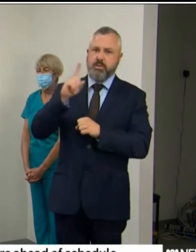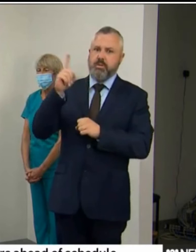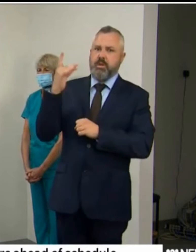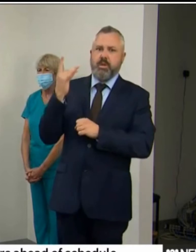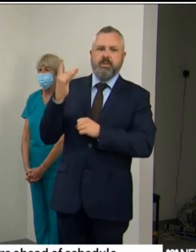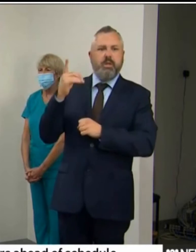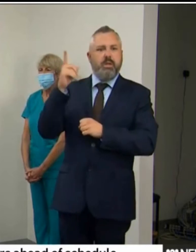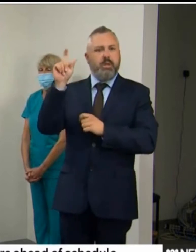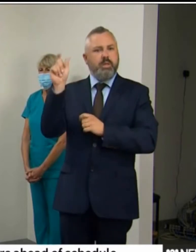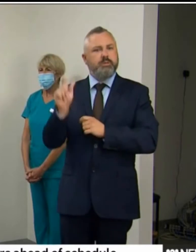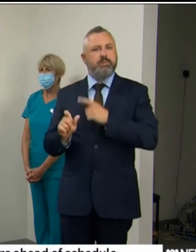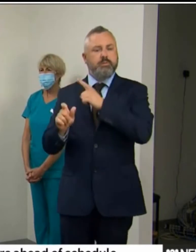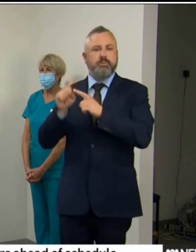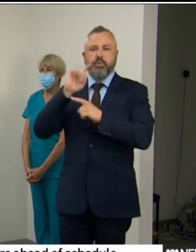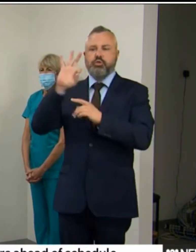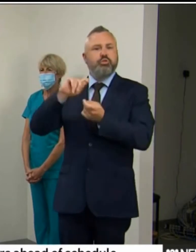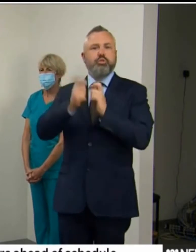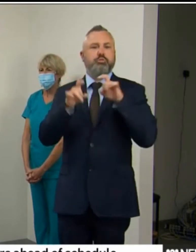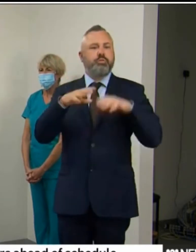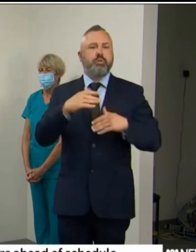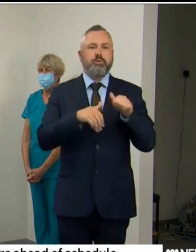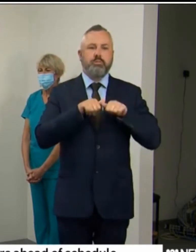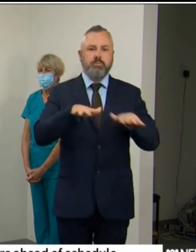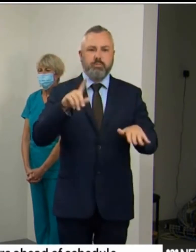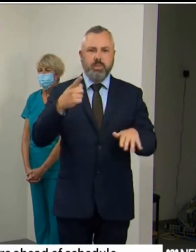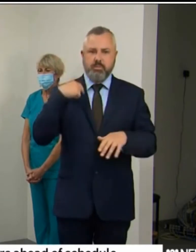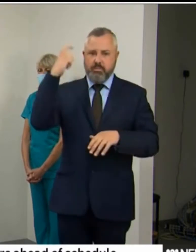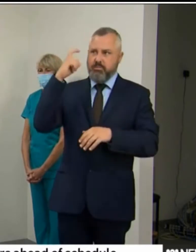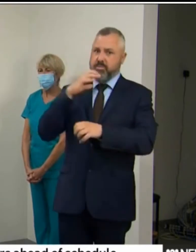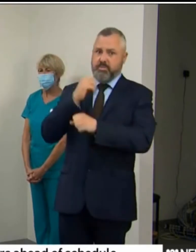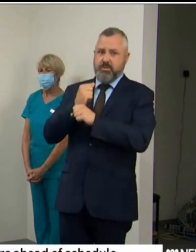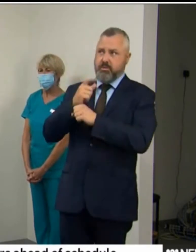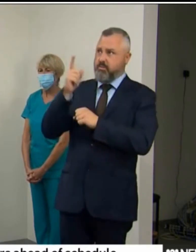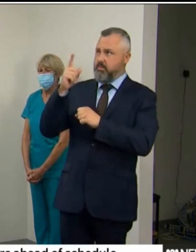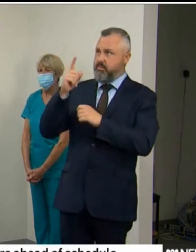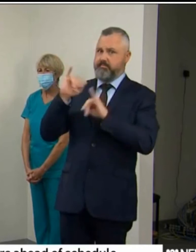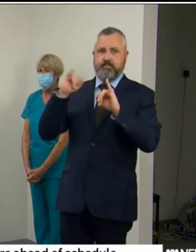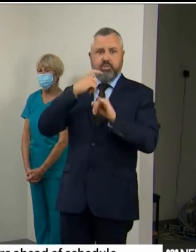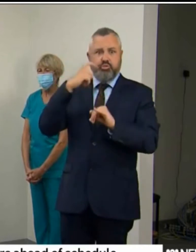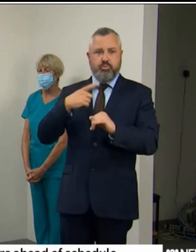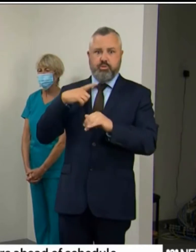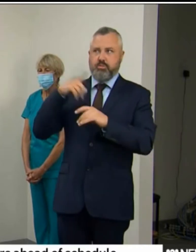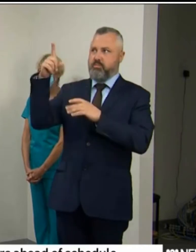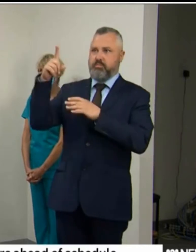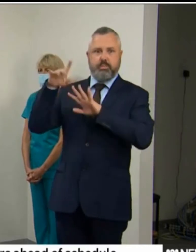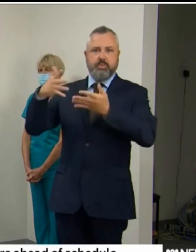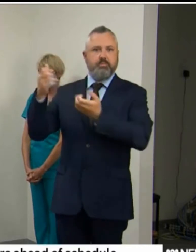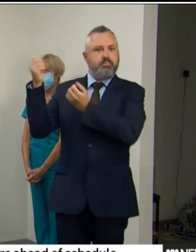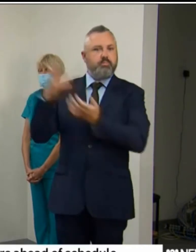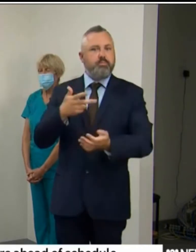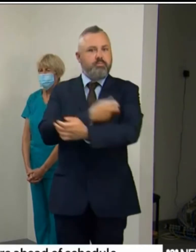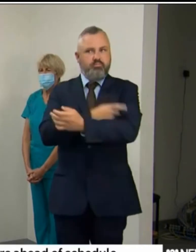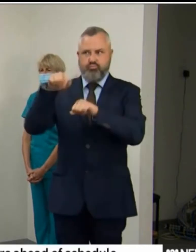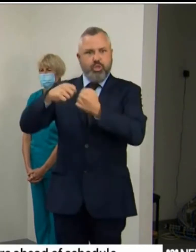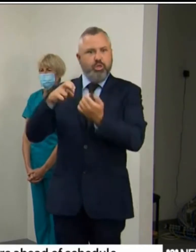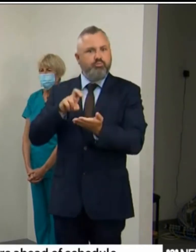vaccine timetable. But how serious is the government treating this, and is this being considered a contract breach? Look, our guidance